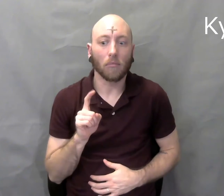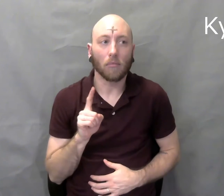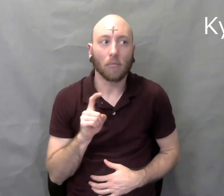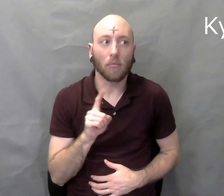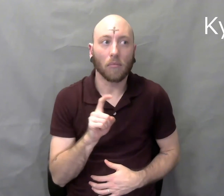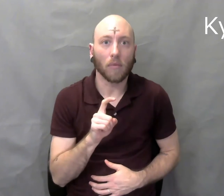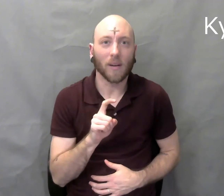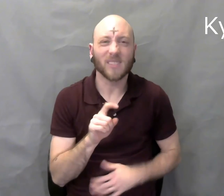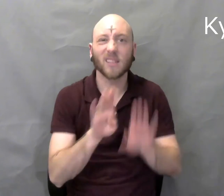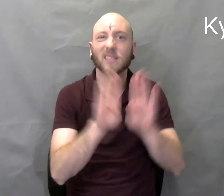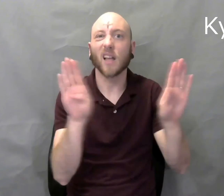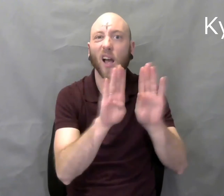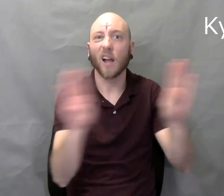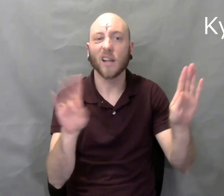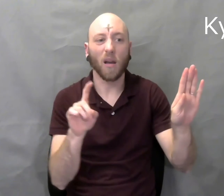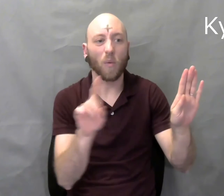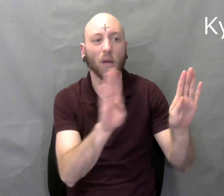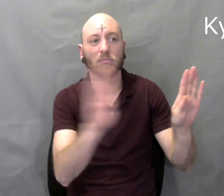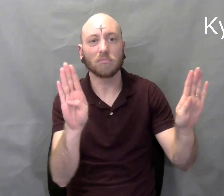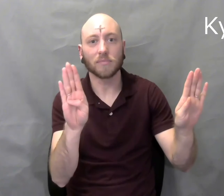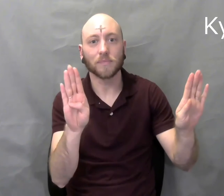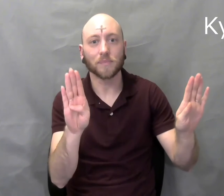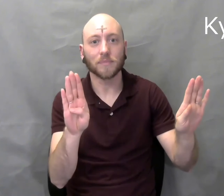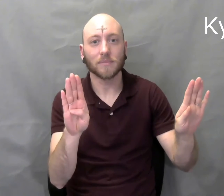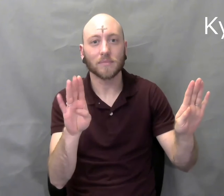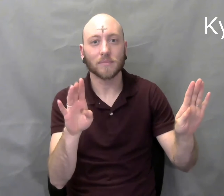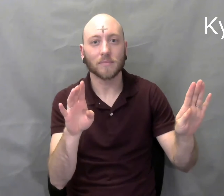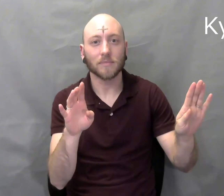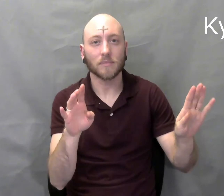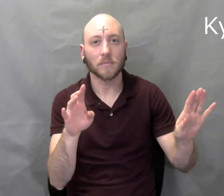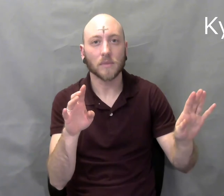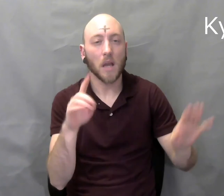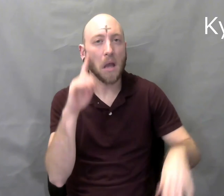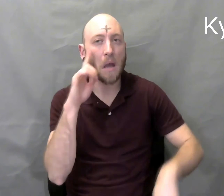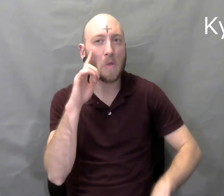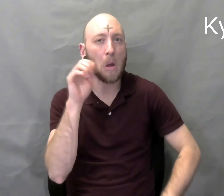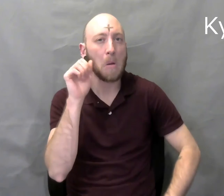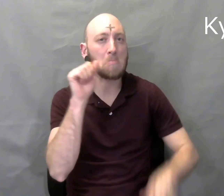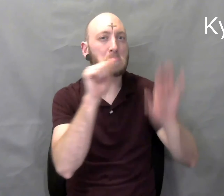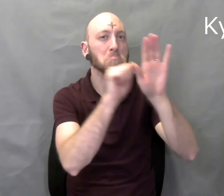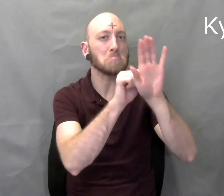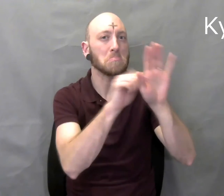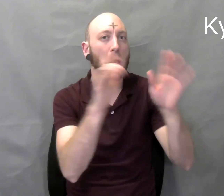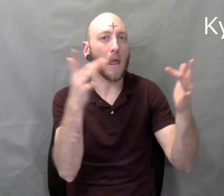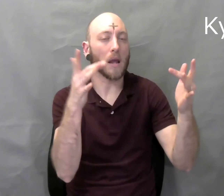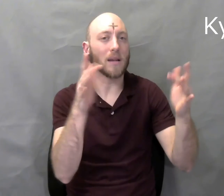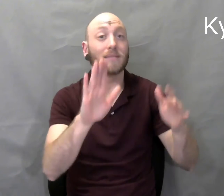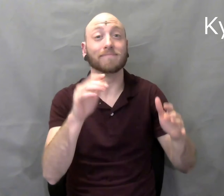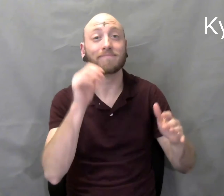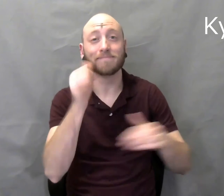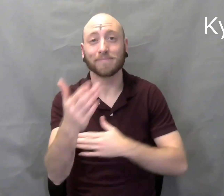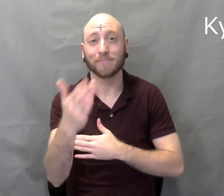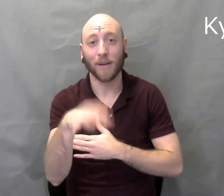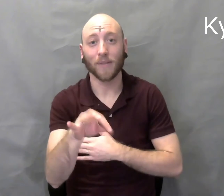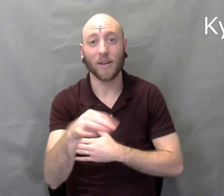to the doors. It was crazy. And I thought I had like kind of like barely knocked on the door. I find out the next day